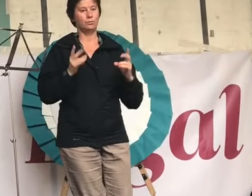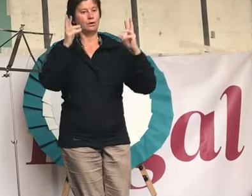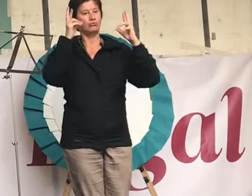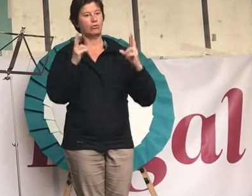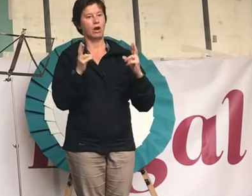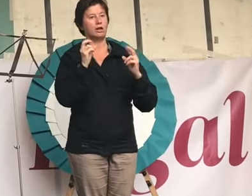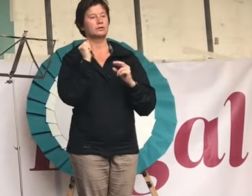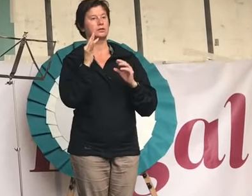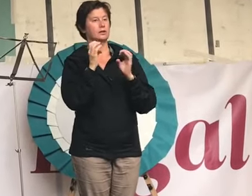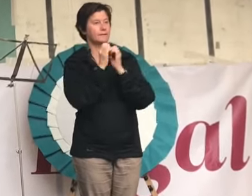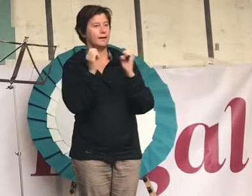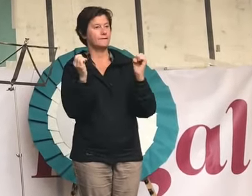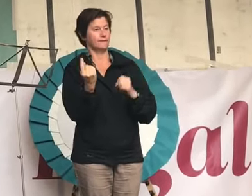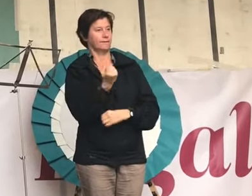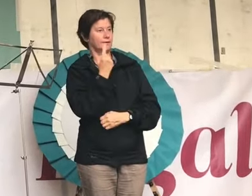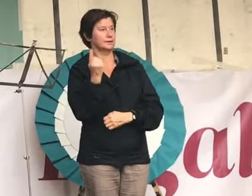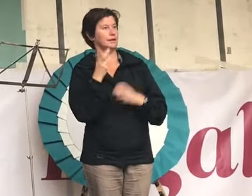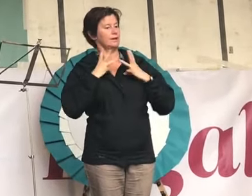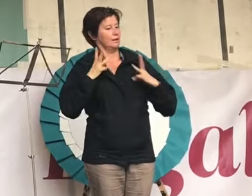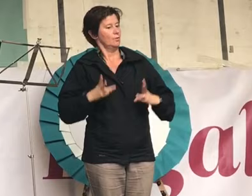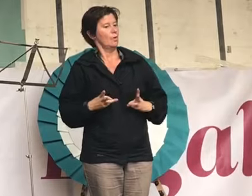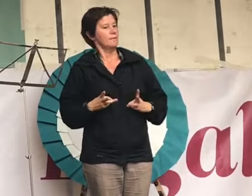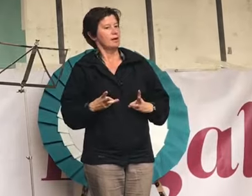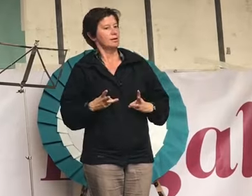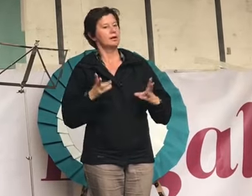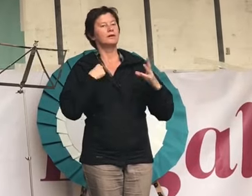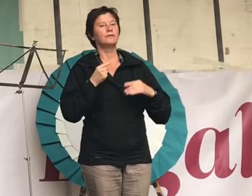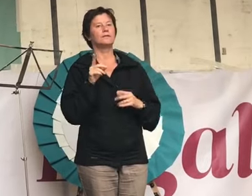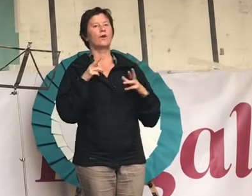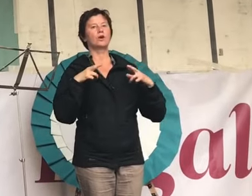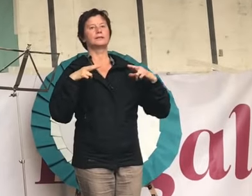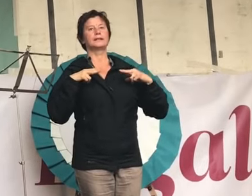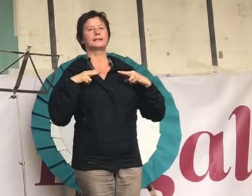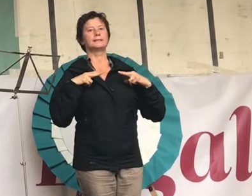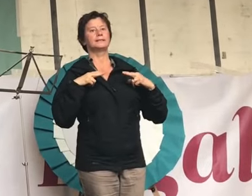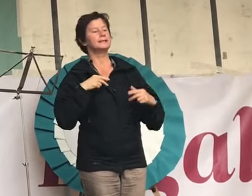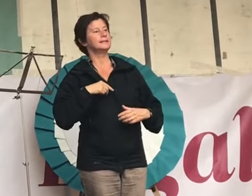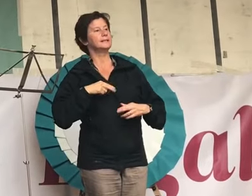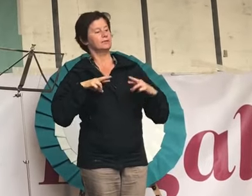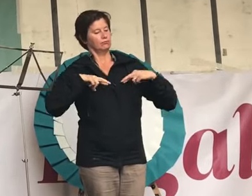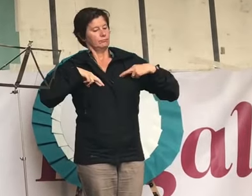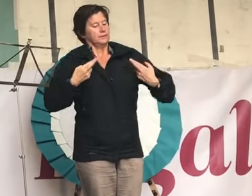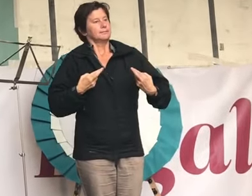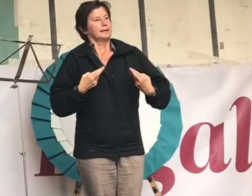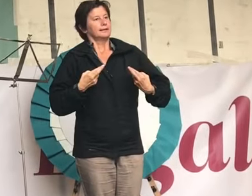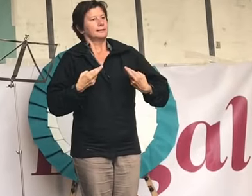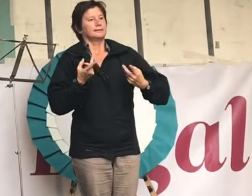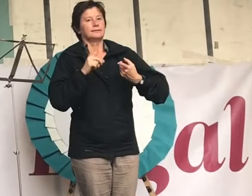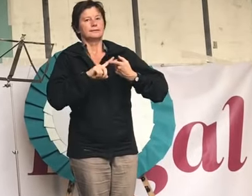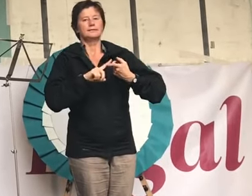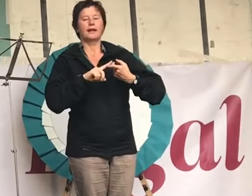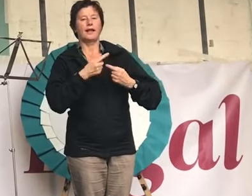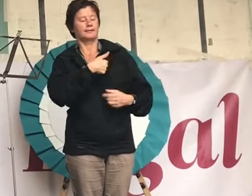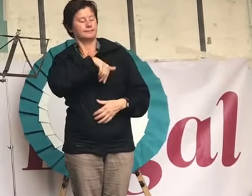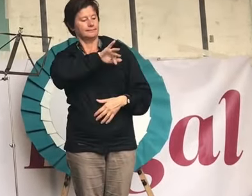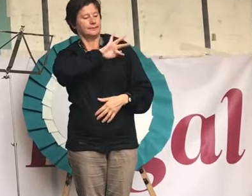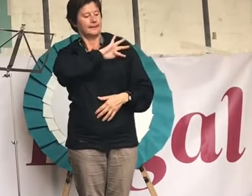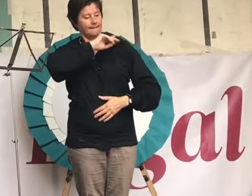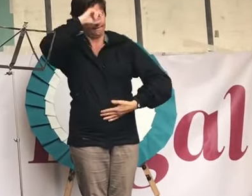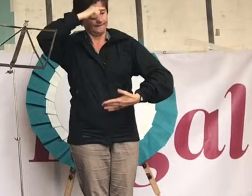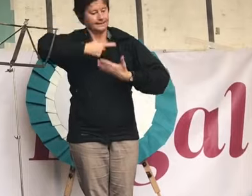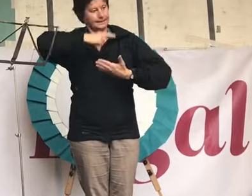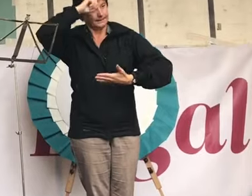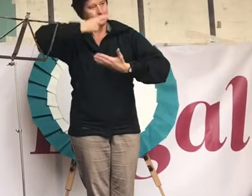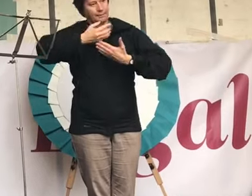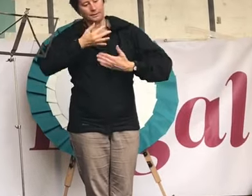every single woman to dignity, self-determination, autonomy, and hence